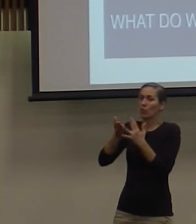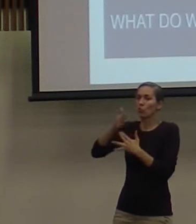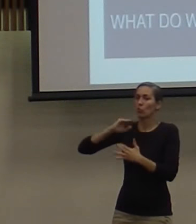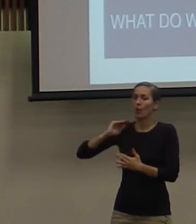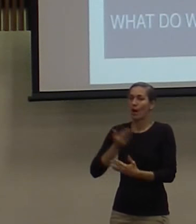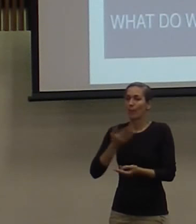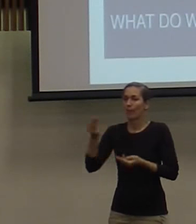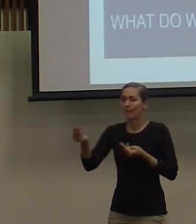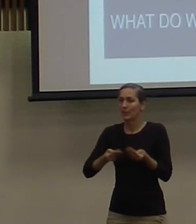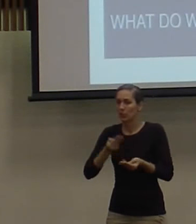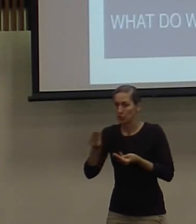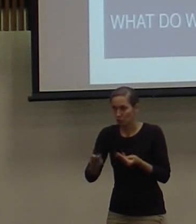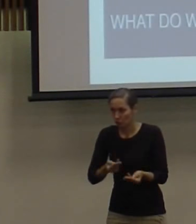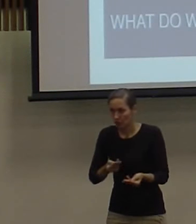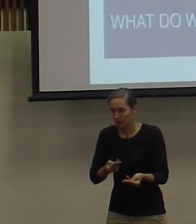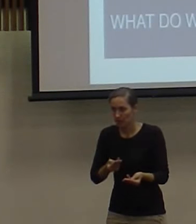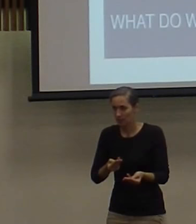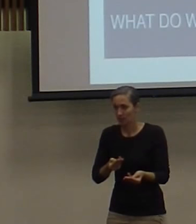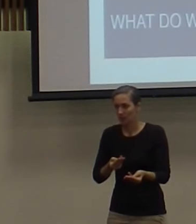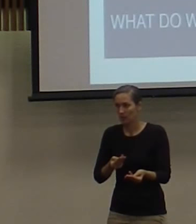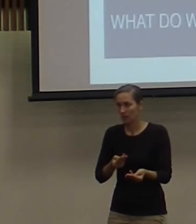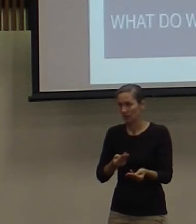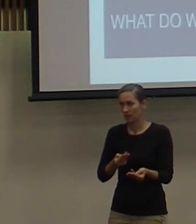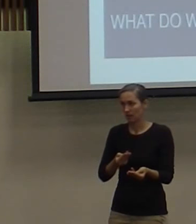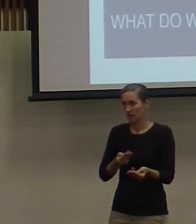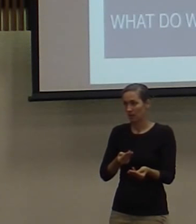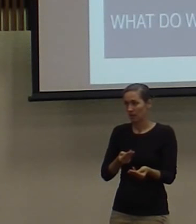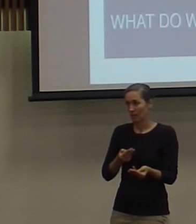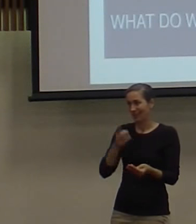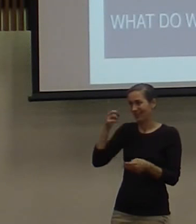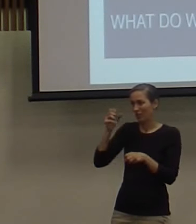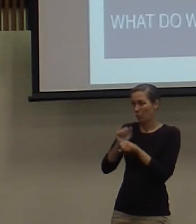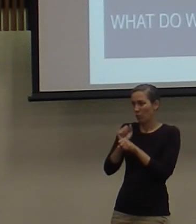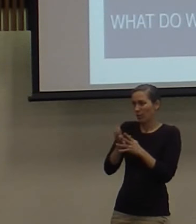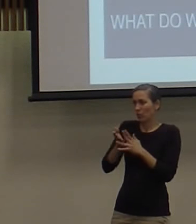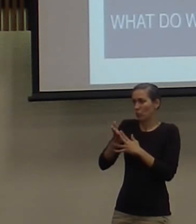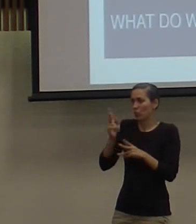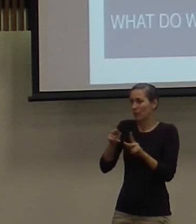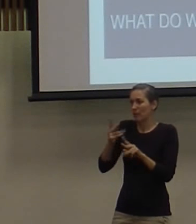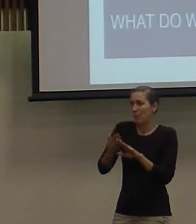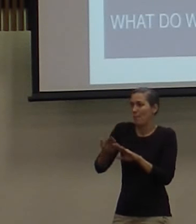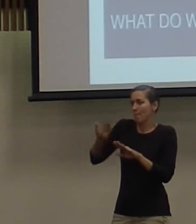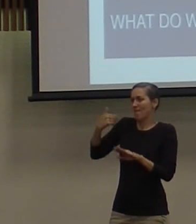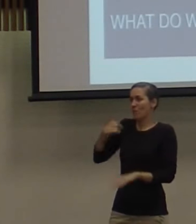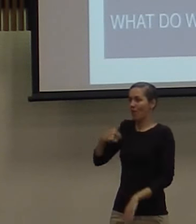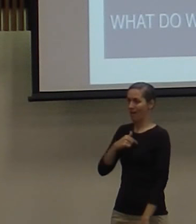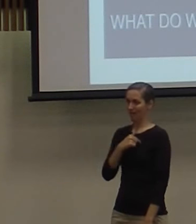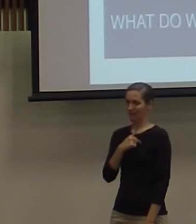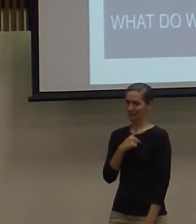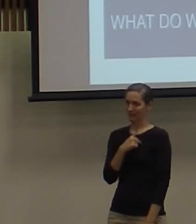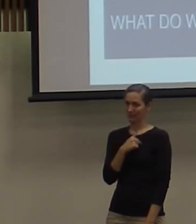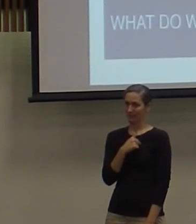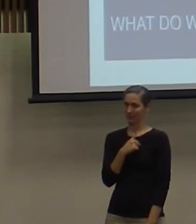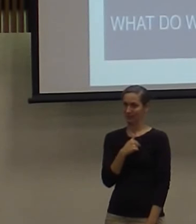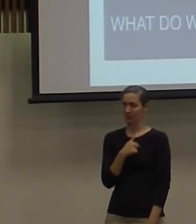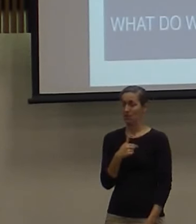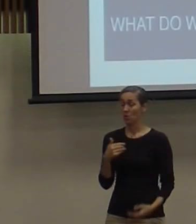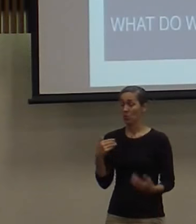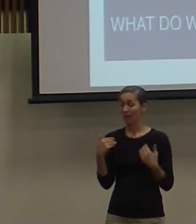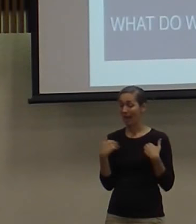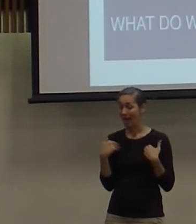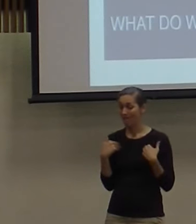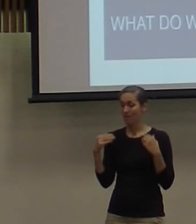the people that uh, before us. At least we have over